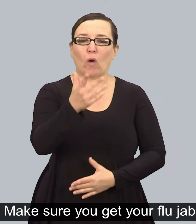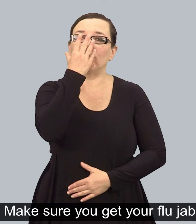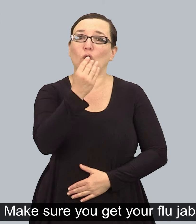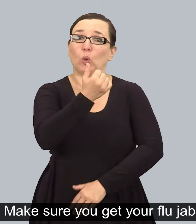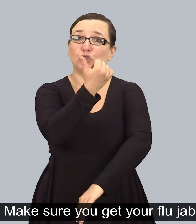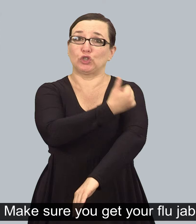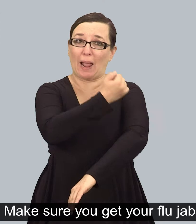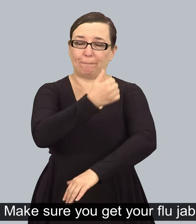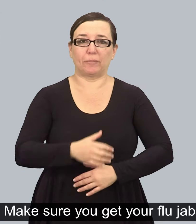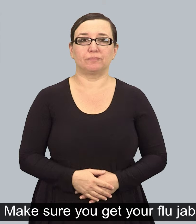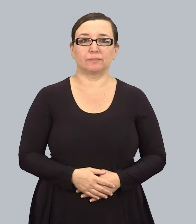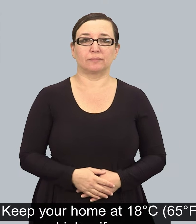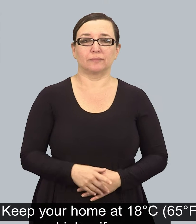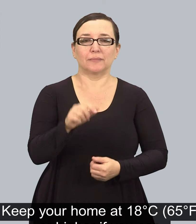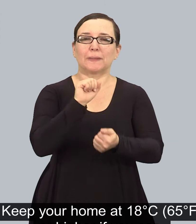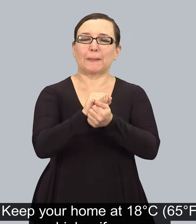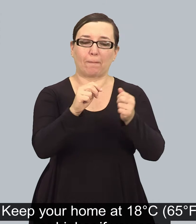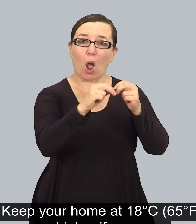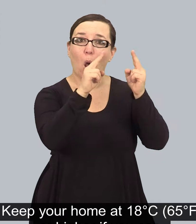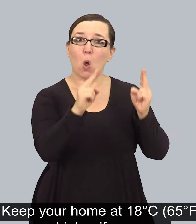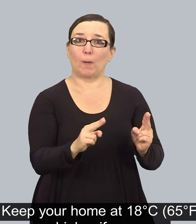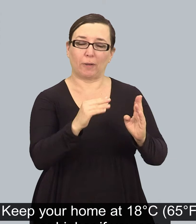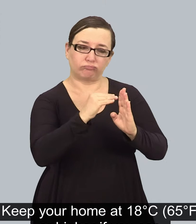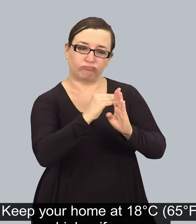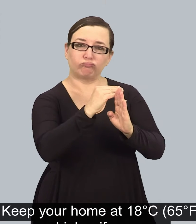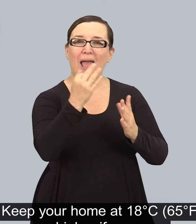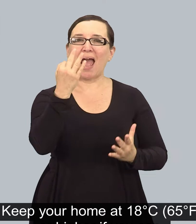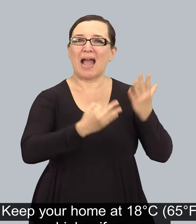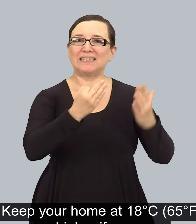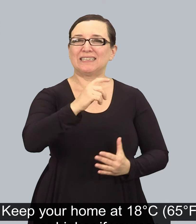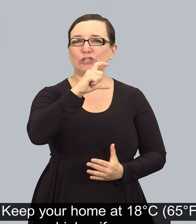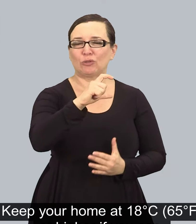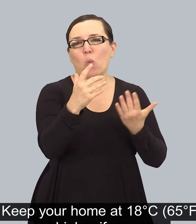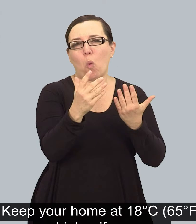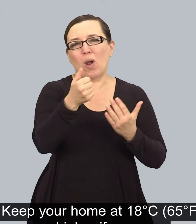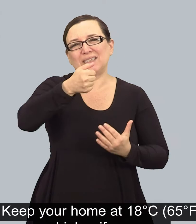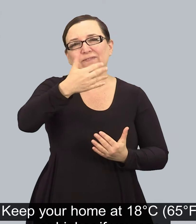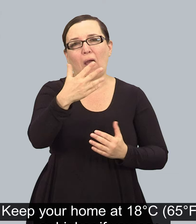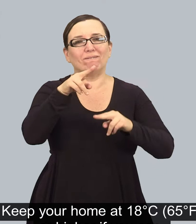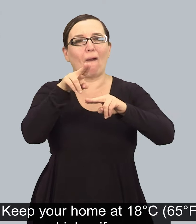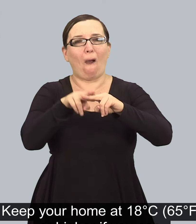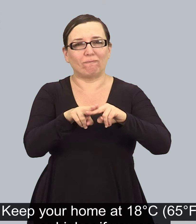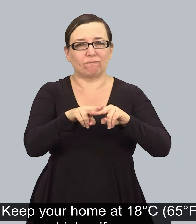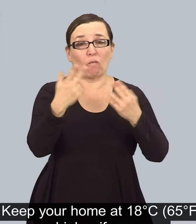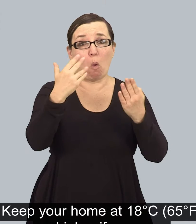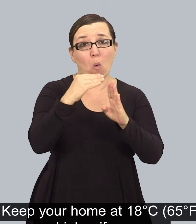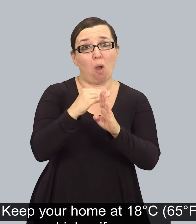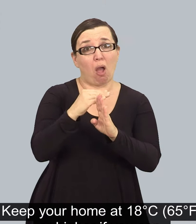Make sure you get your flu jab. Keep your home at 18 degrees Celsius or 65 degrees